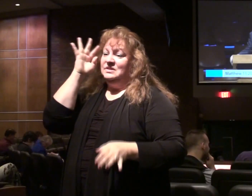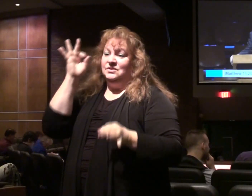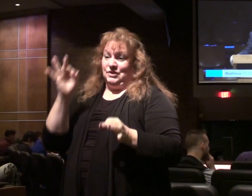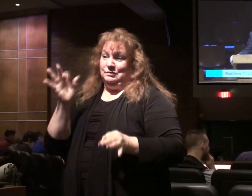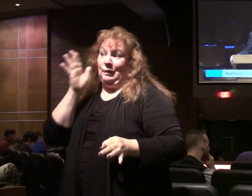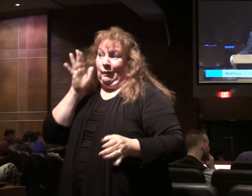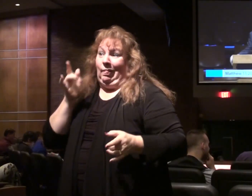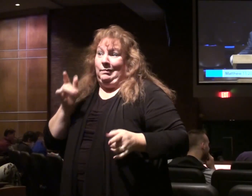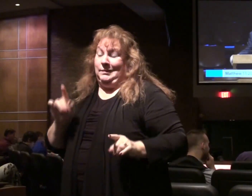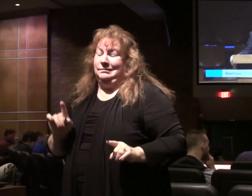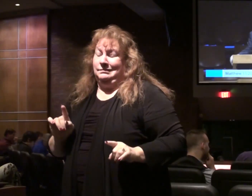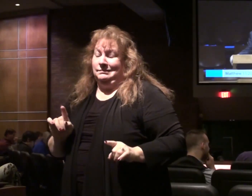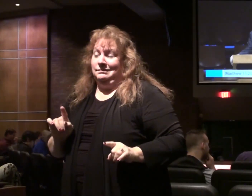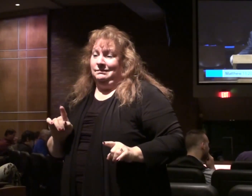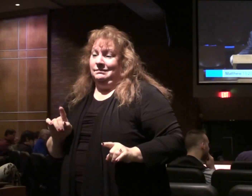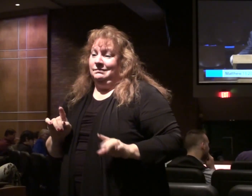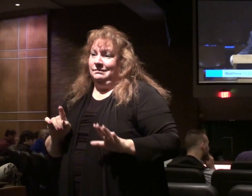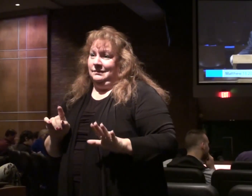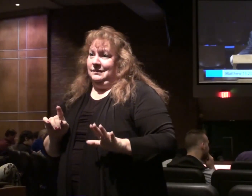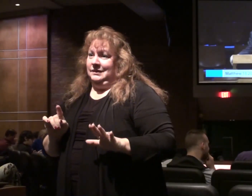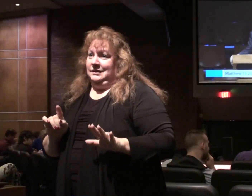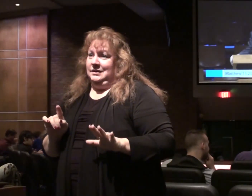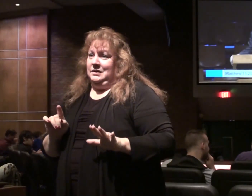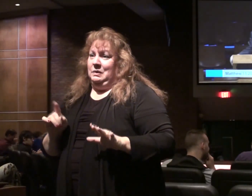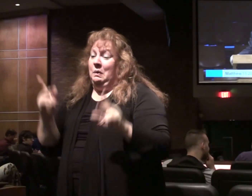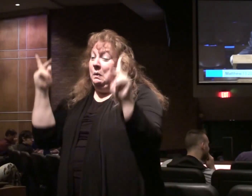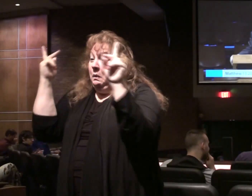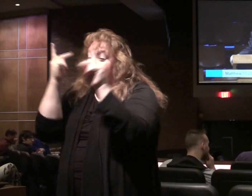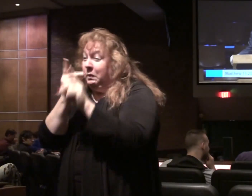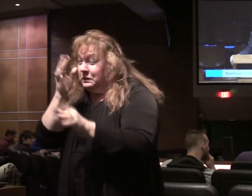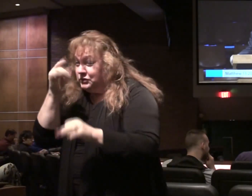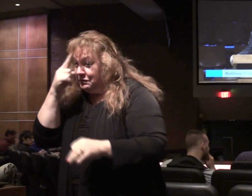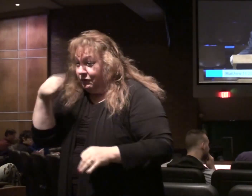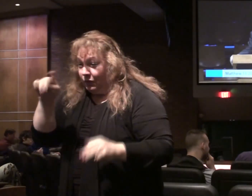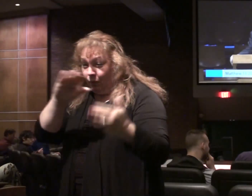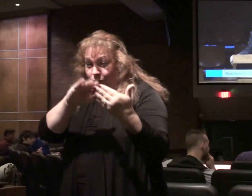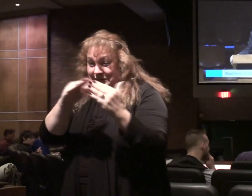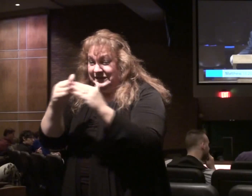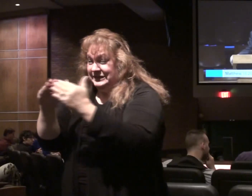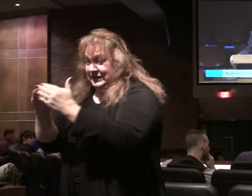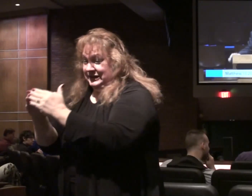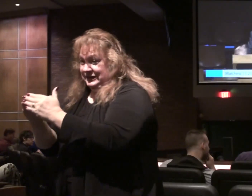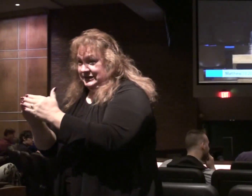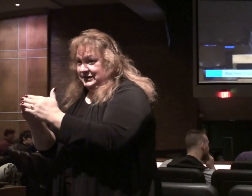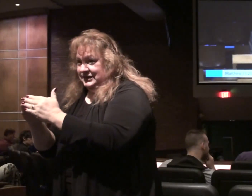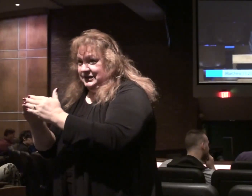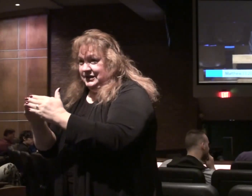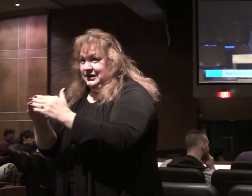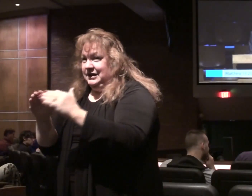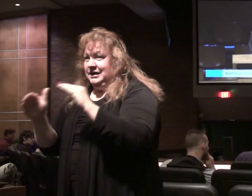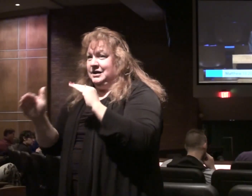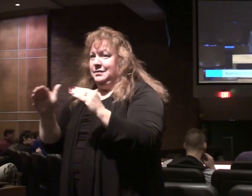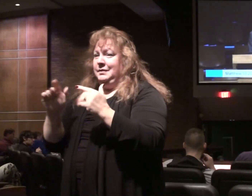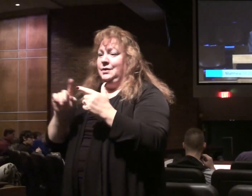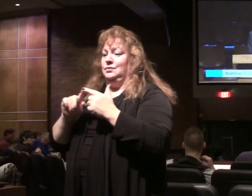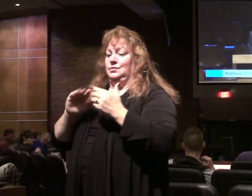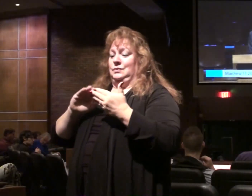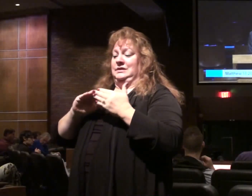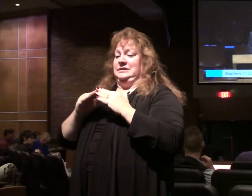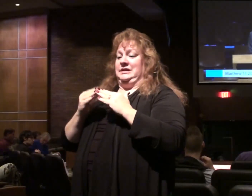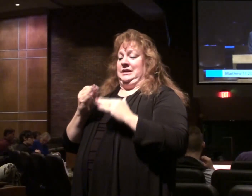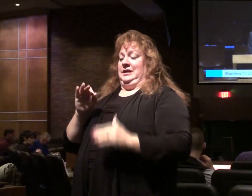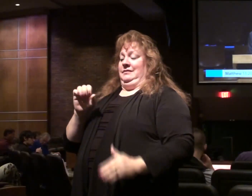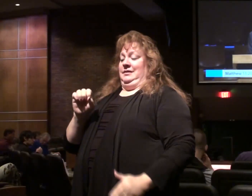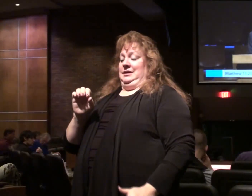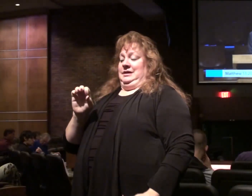judgments. In fact, it will be greater judgment for them than it will be for the city of Sodom